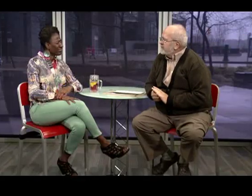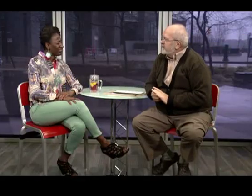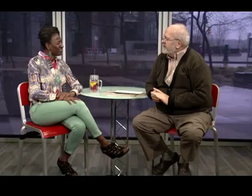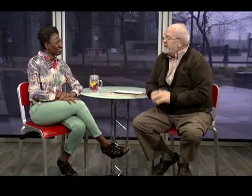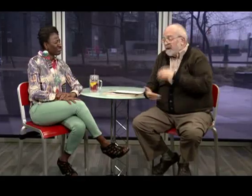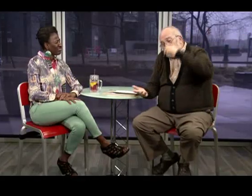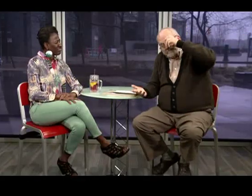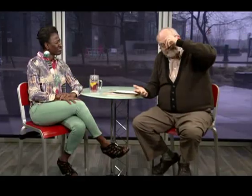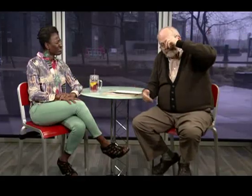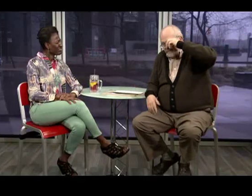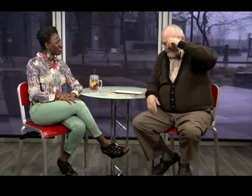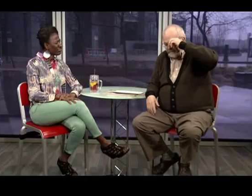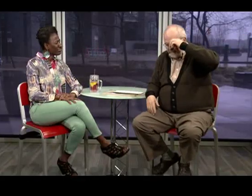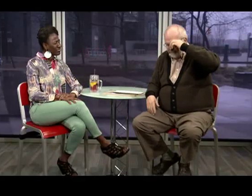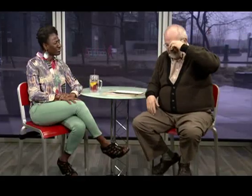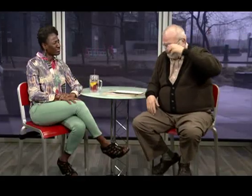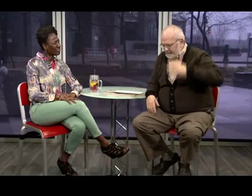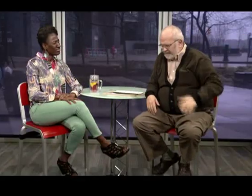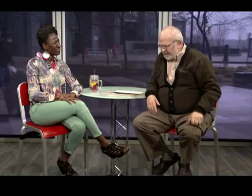That's just not acceptable. I agree.